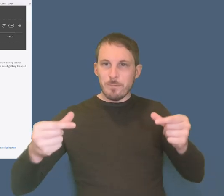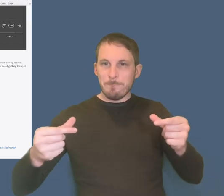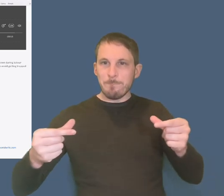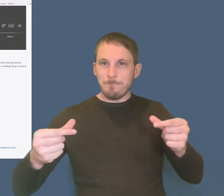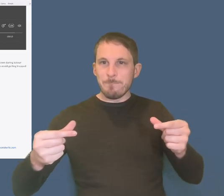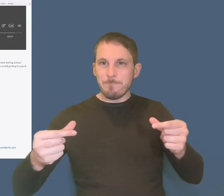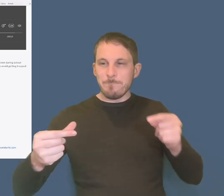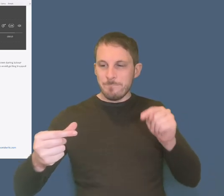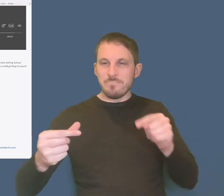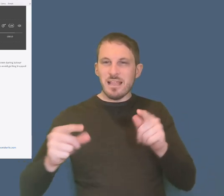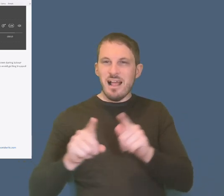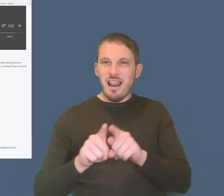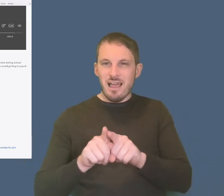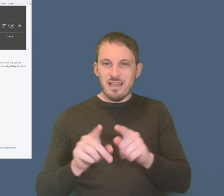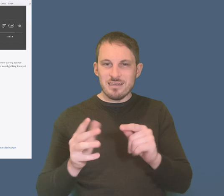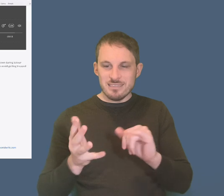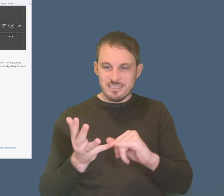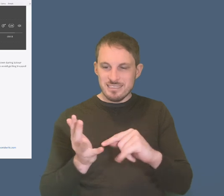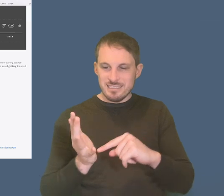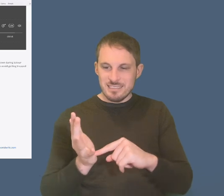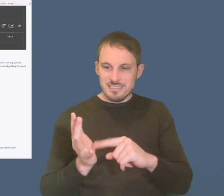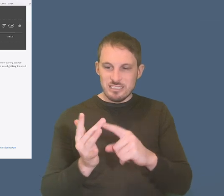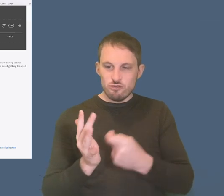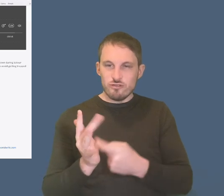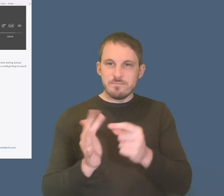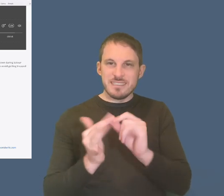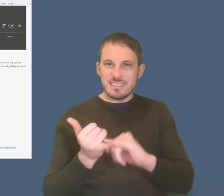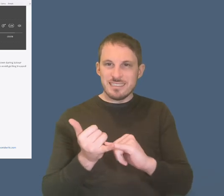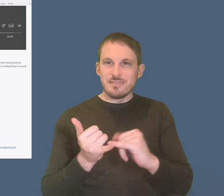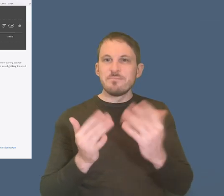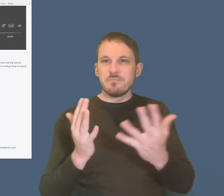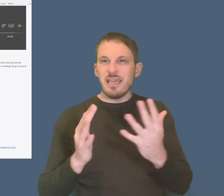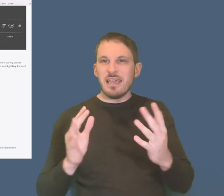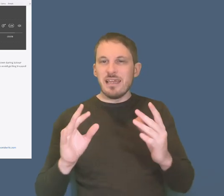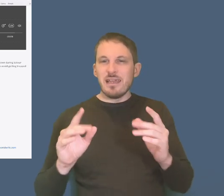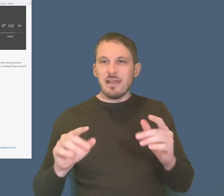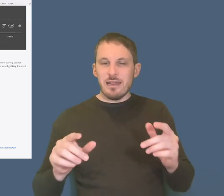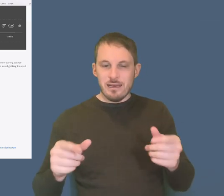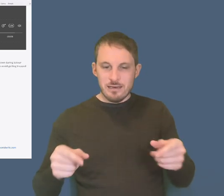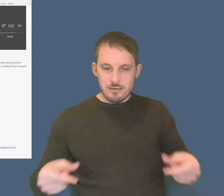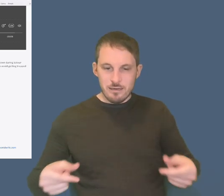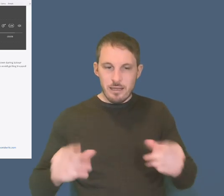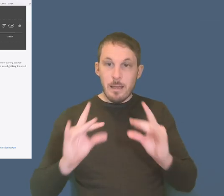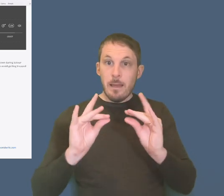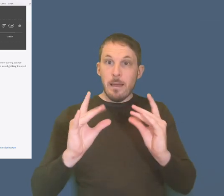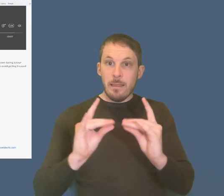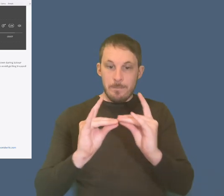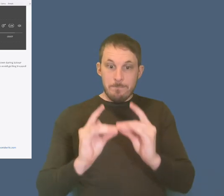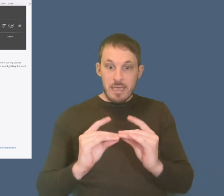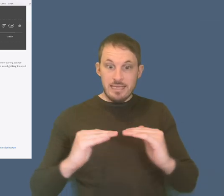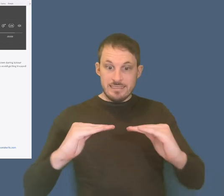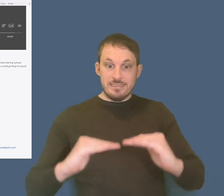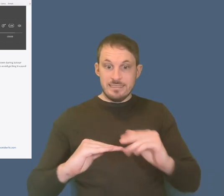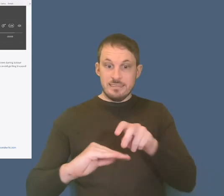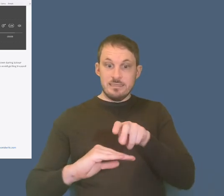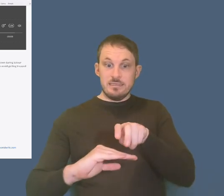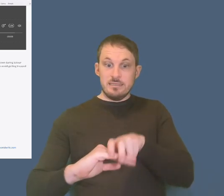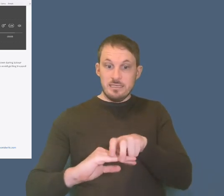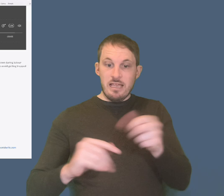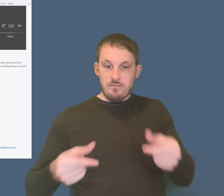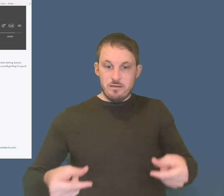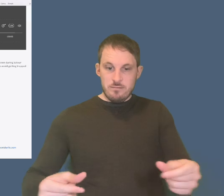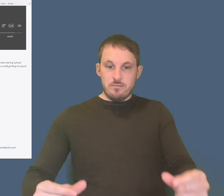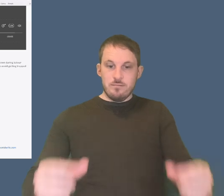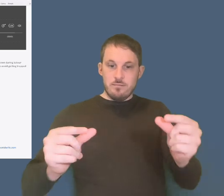kind of these little contraptions that pull up along the side of the bed, and they will rest your legs up on them so that when you're lying